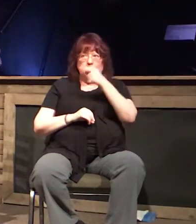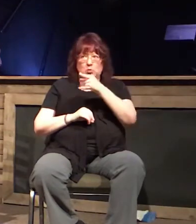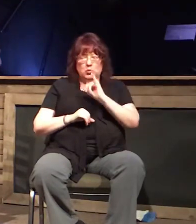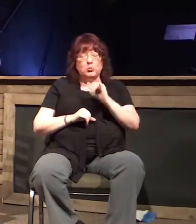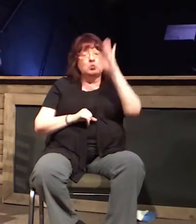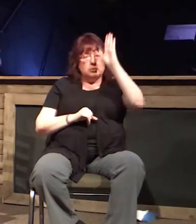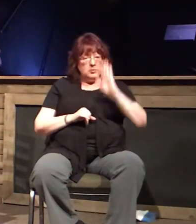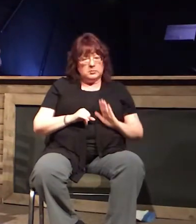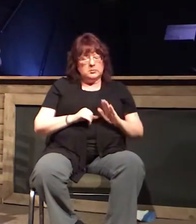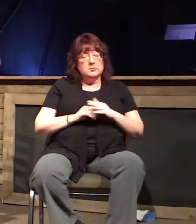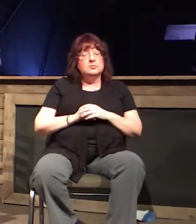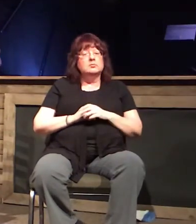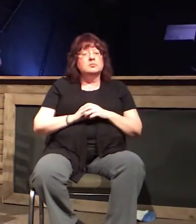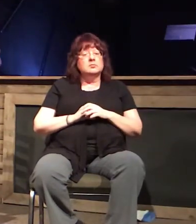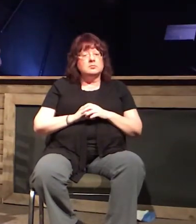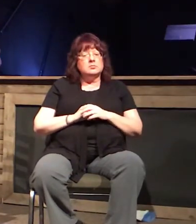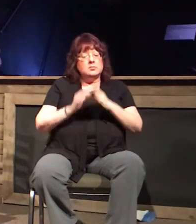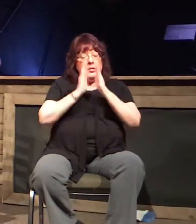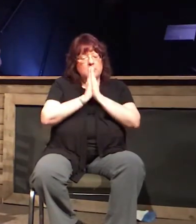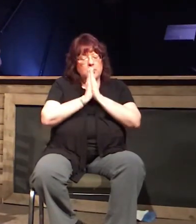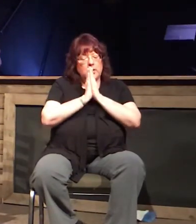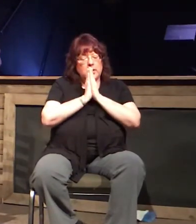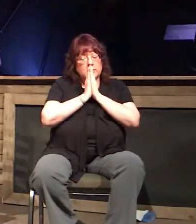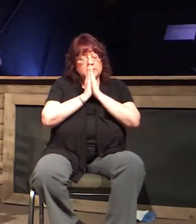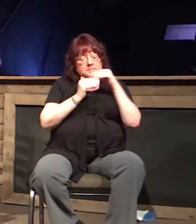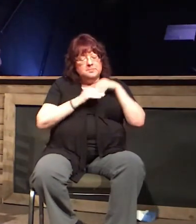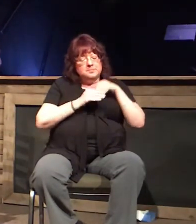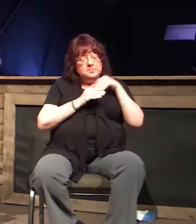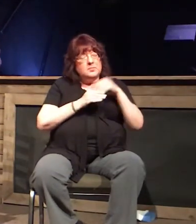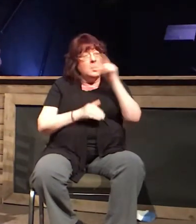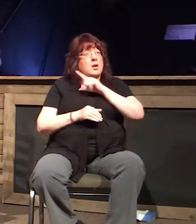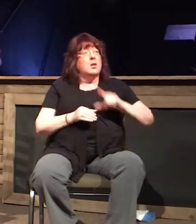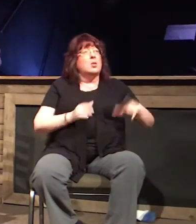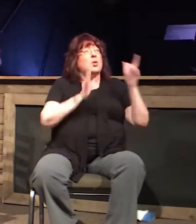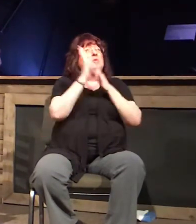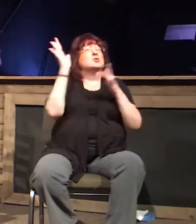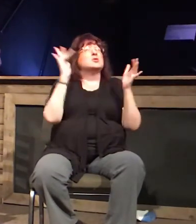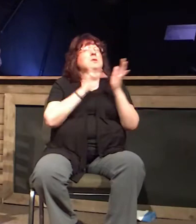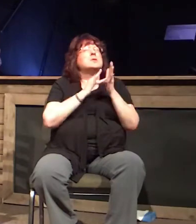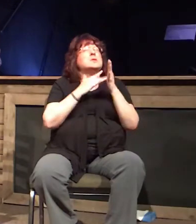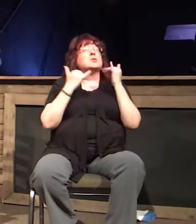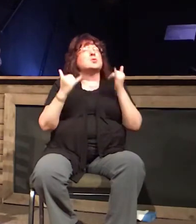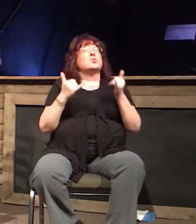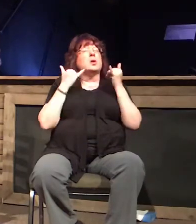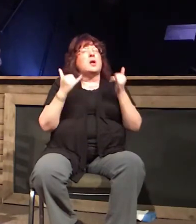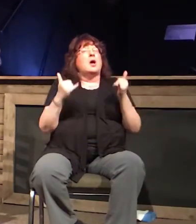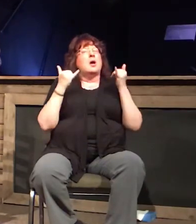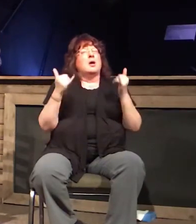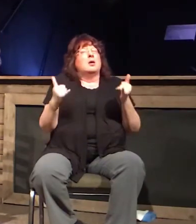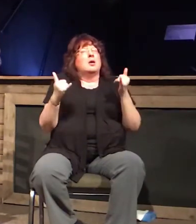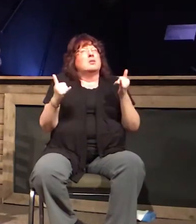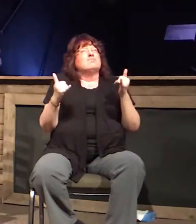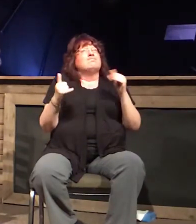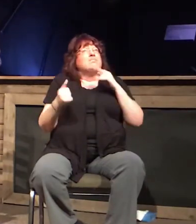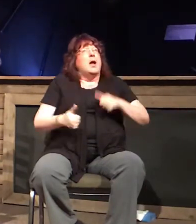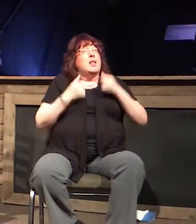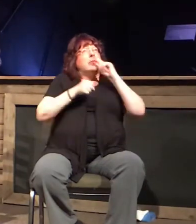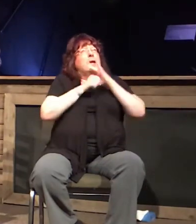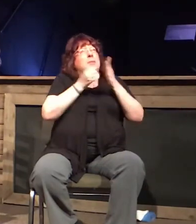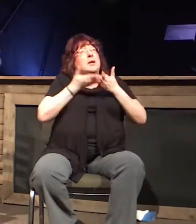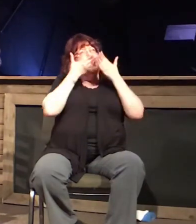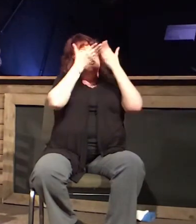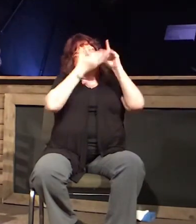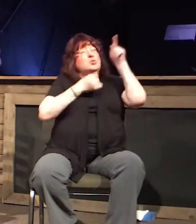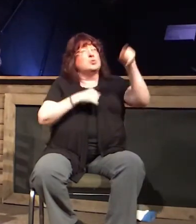Put your hand down. Pray with me right now in your heart. Say this. Lord Jesus, right now in this moment, I commit my life to